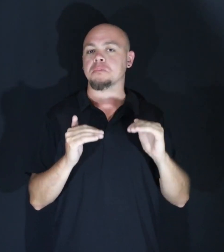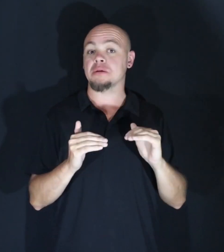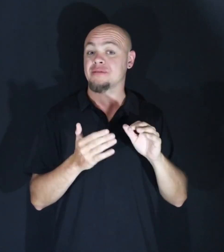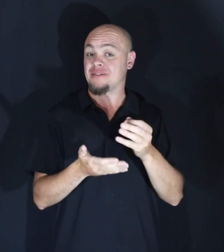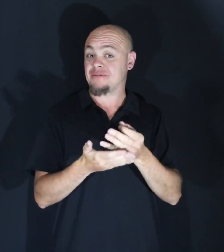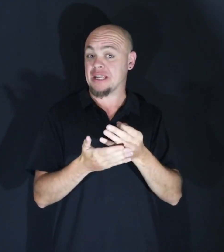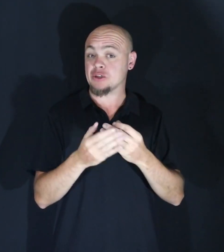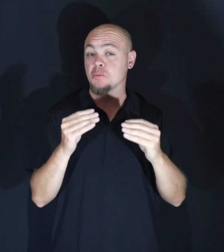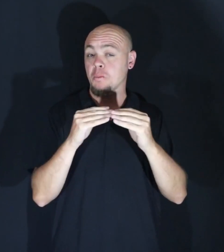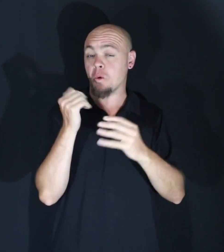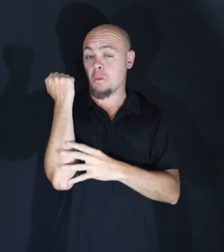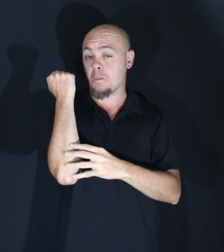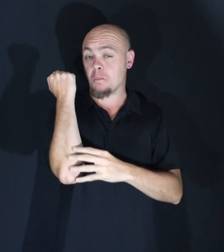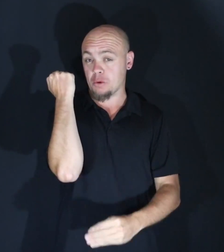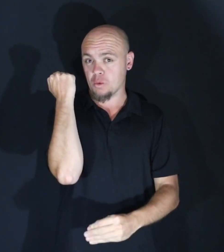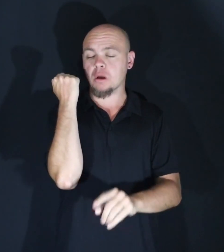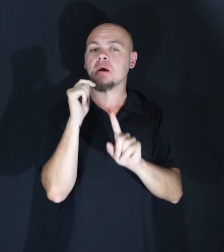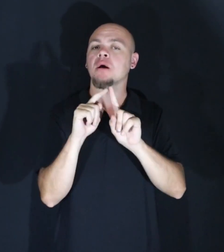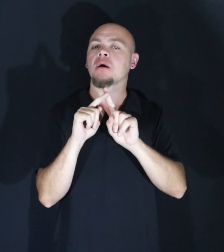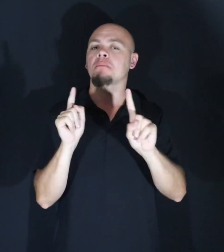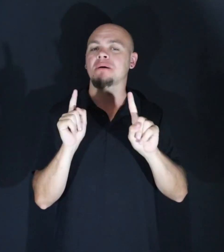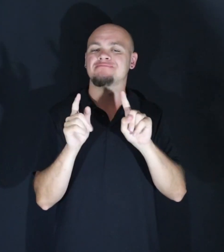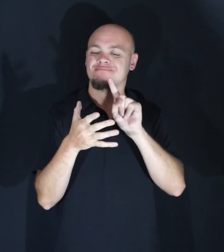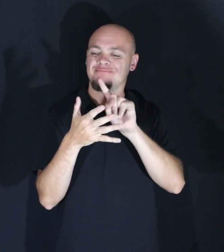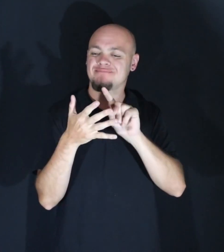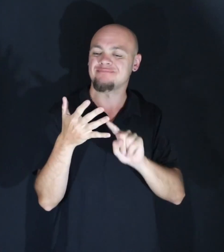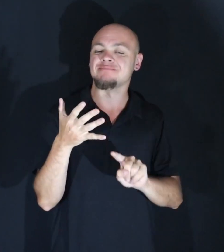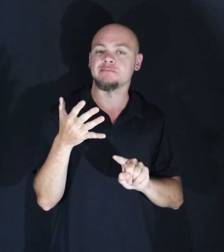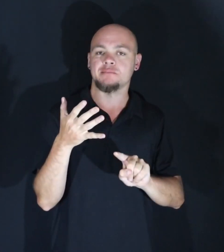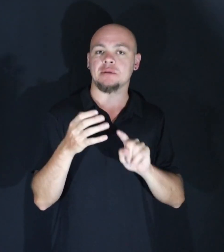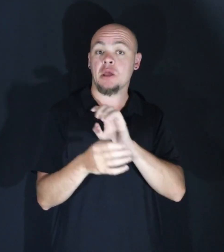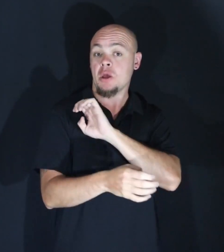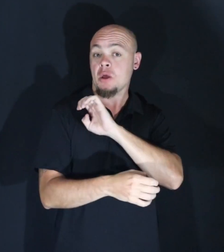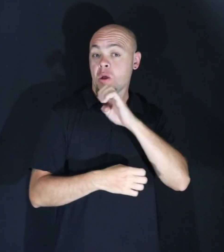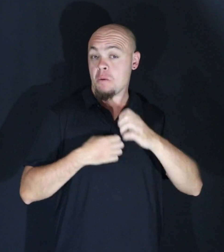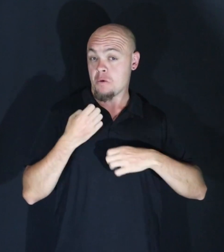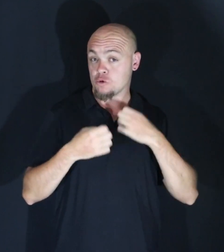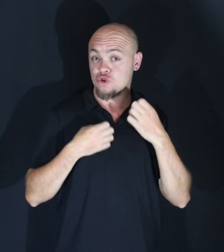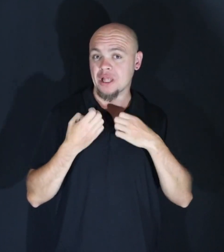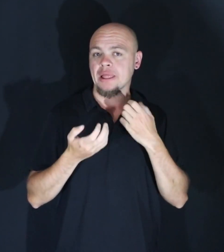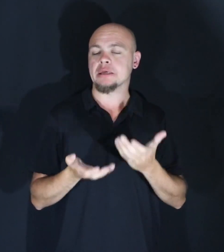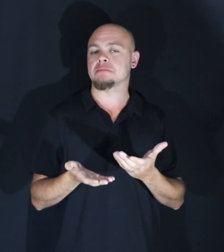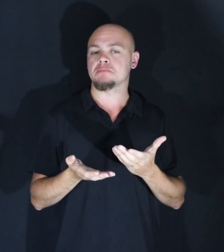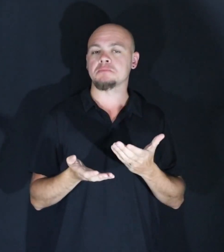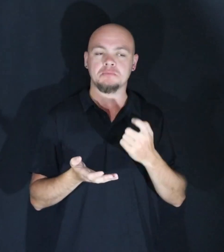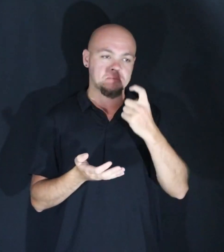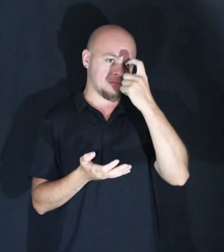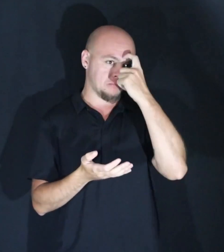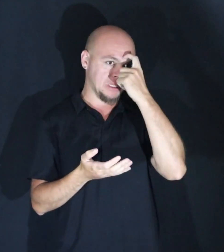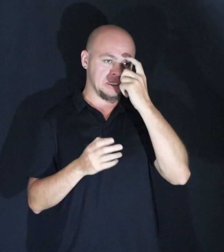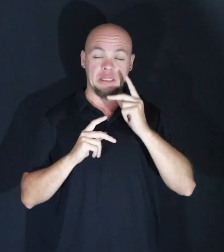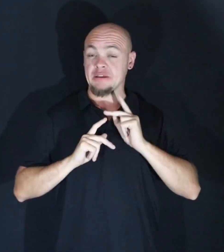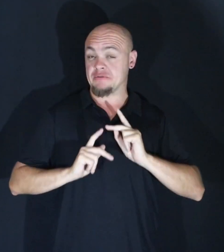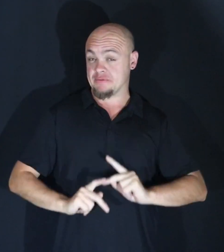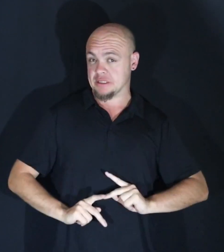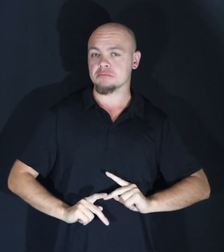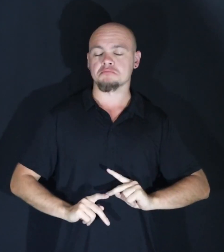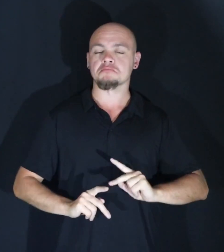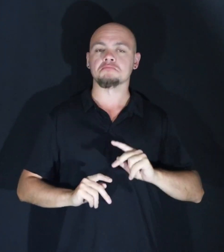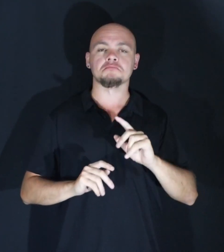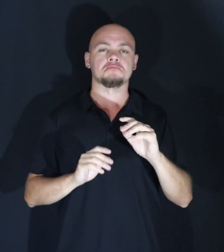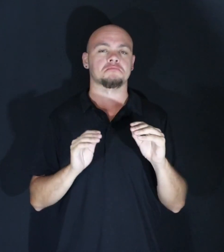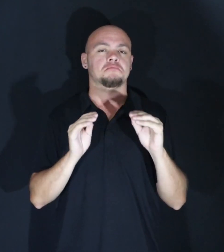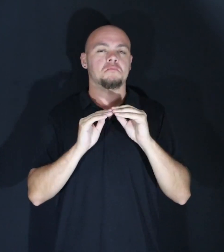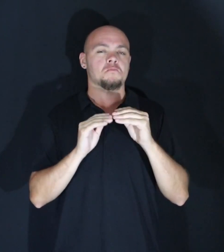financially poorer, but in many other ways, emotionally, mentally, and physically, I'm so